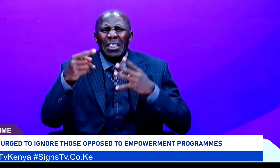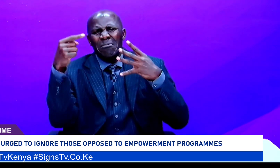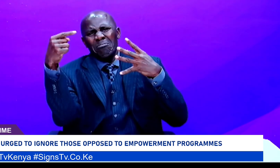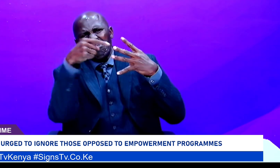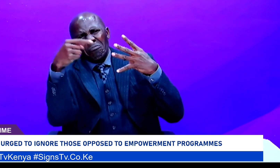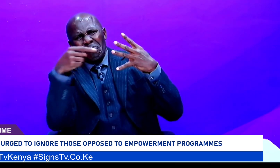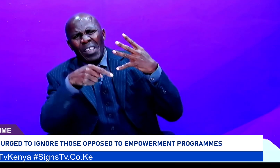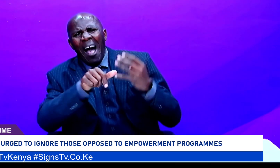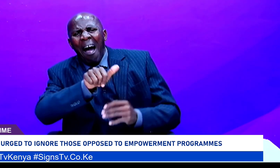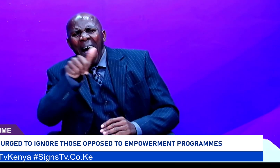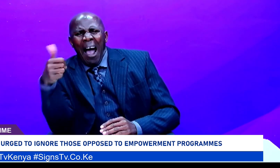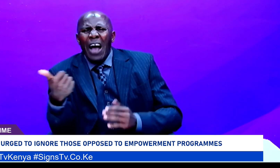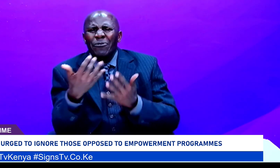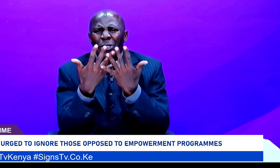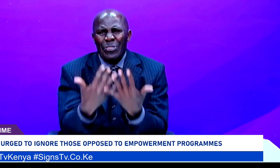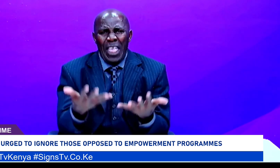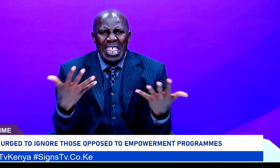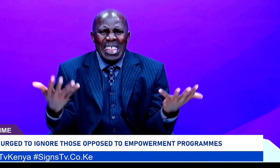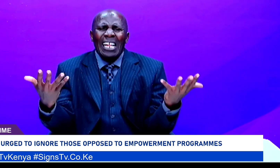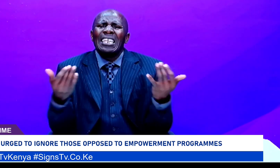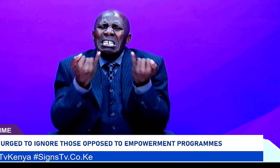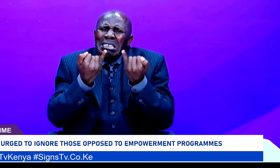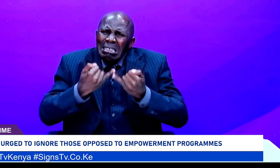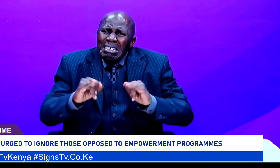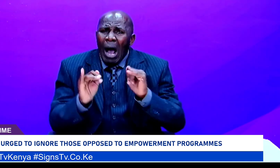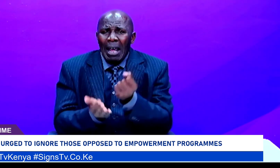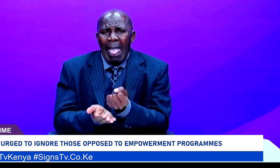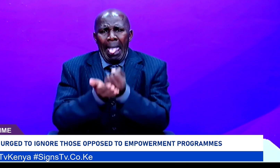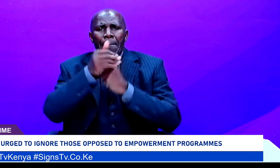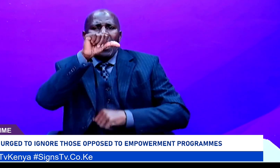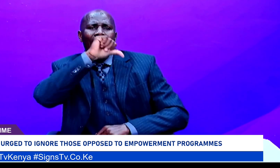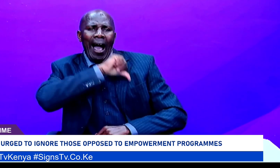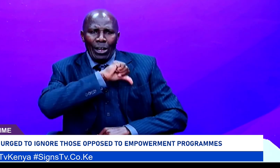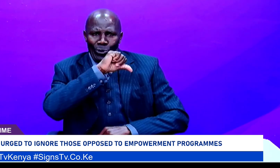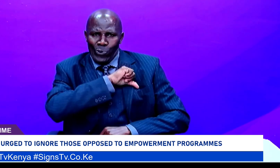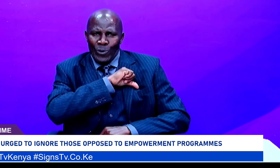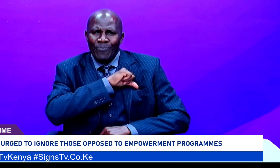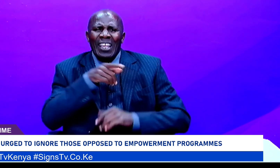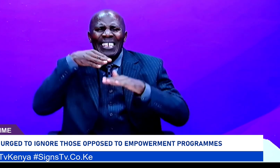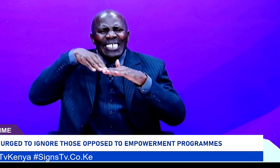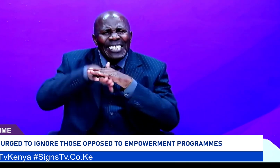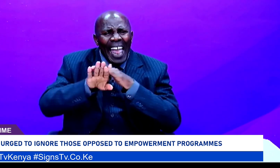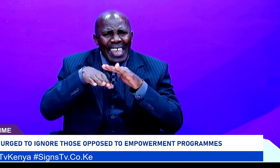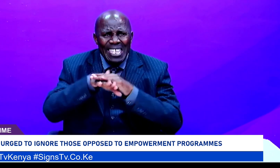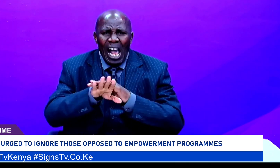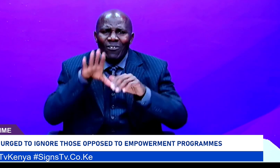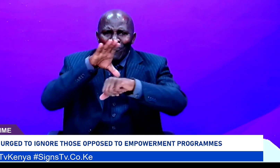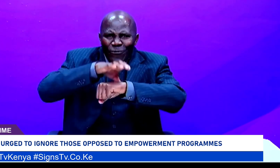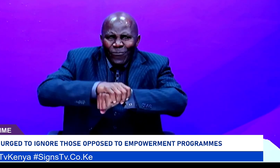government and its leaders alone. He said that the initiative will, among other things, strive to help